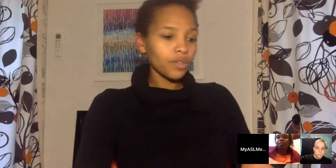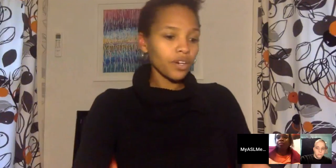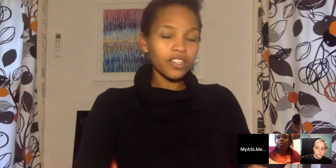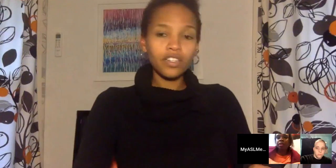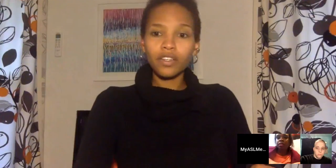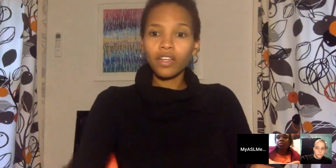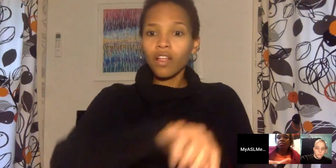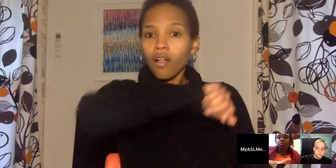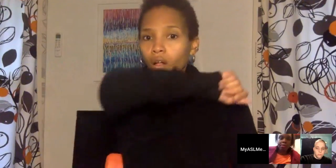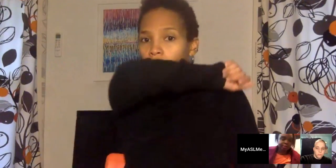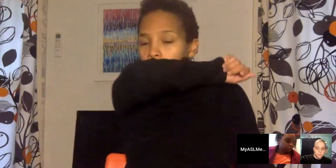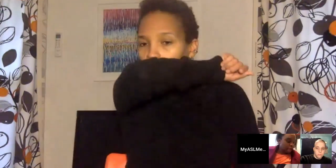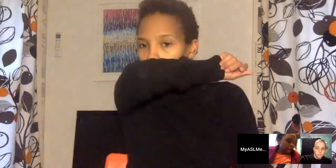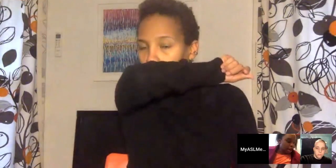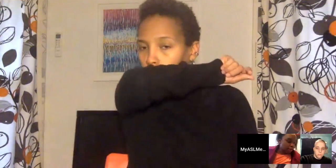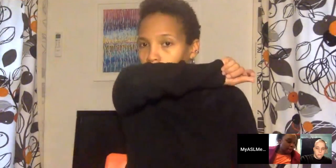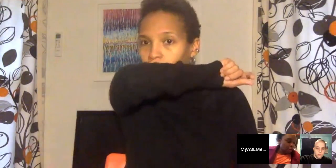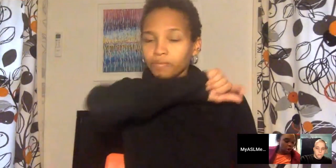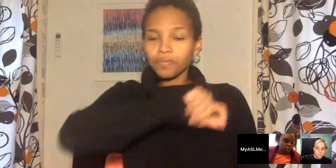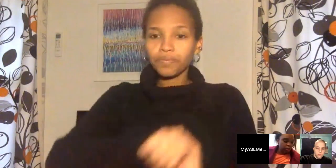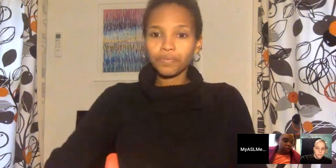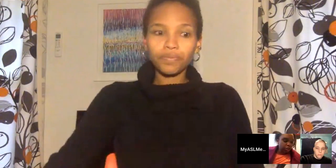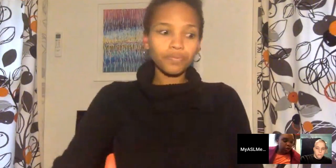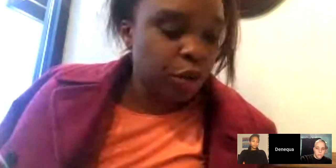Daniqua. At 102,